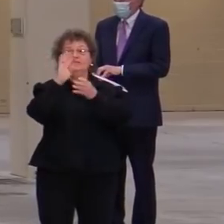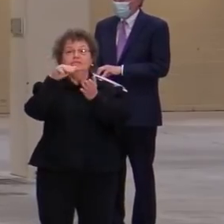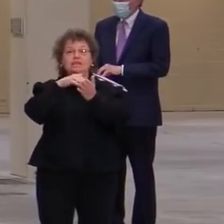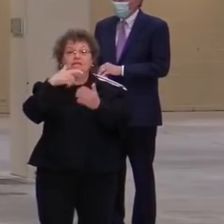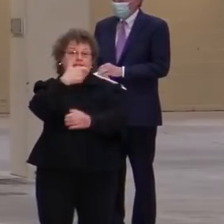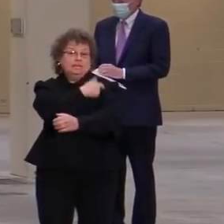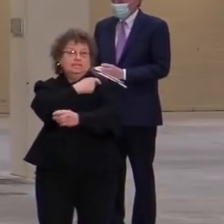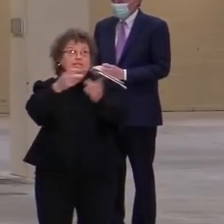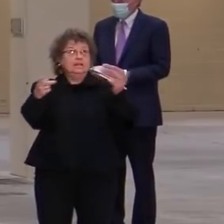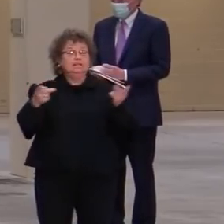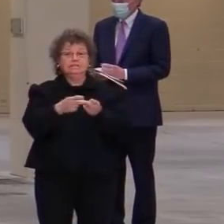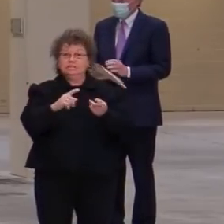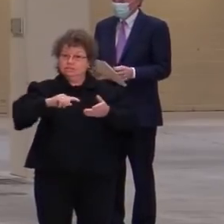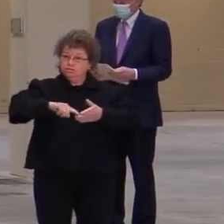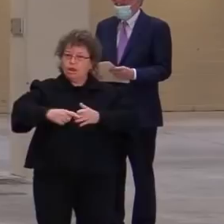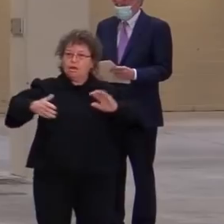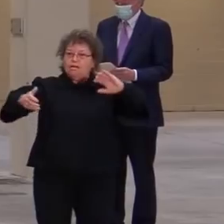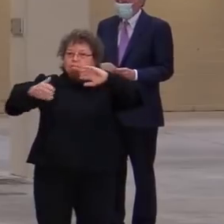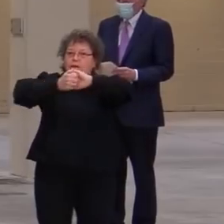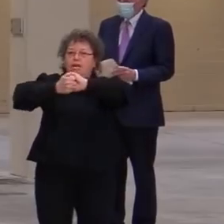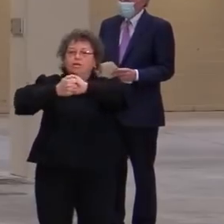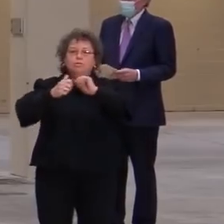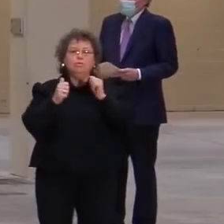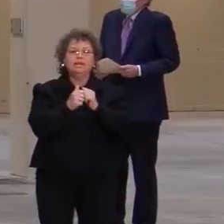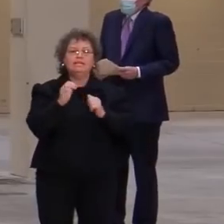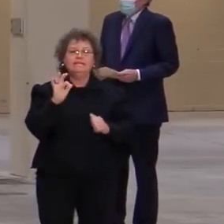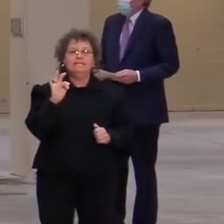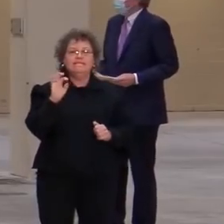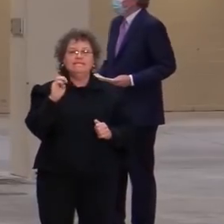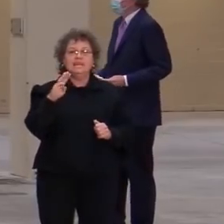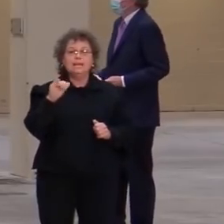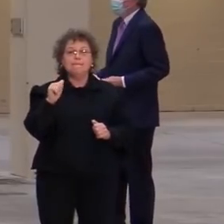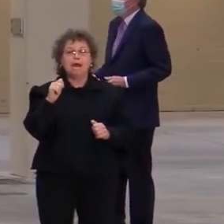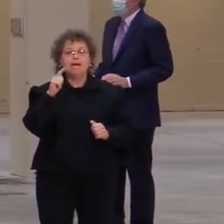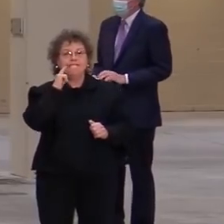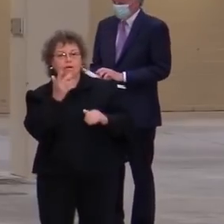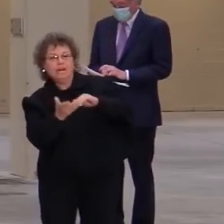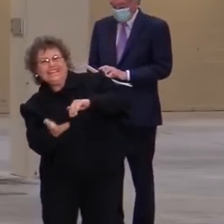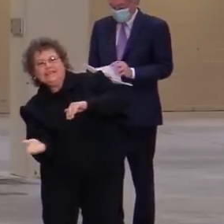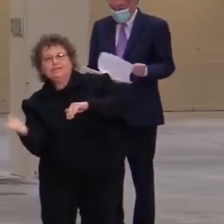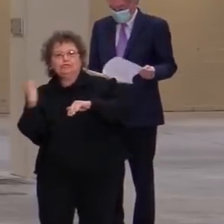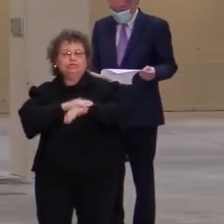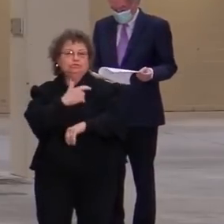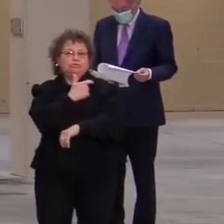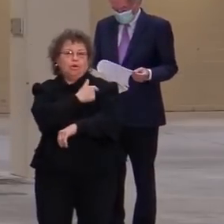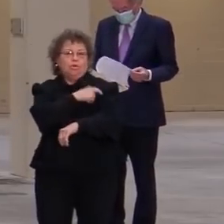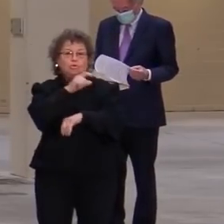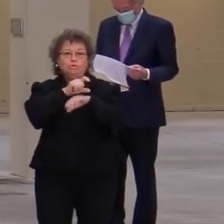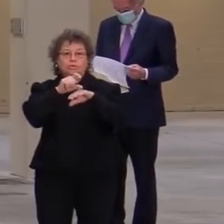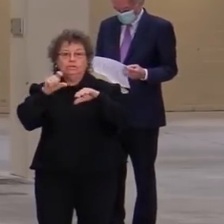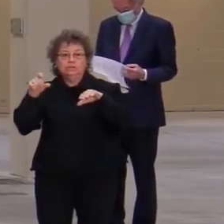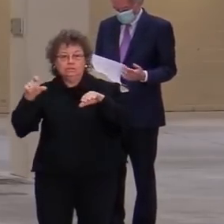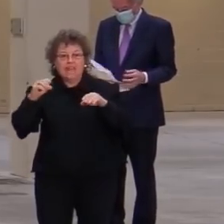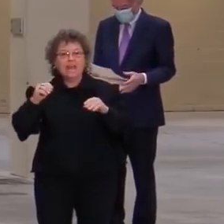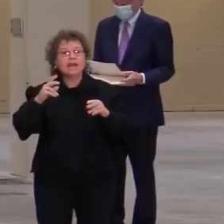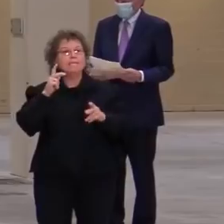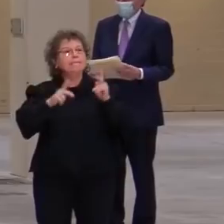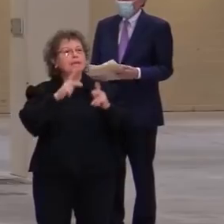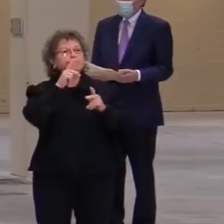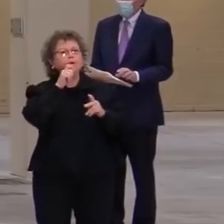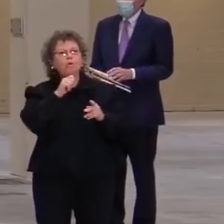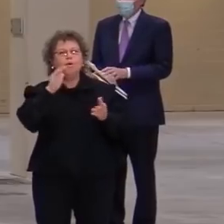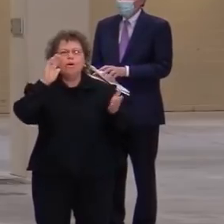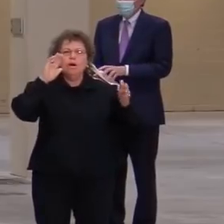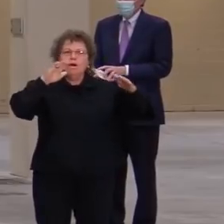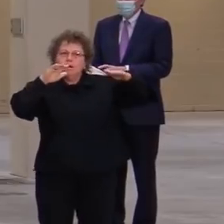a partnership with FEMA to significantly increase doses and access for some of the most disproportionately impacted